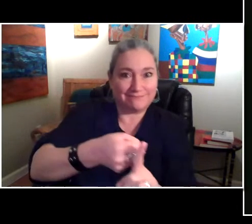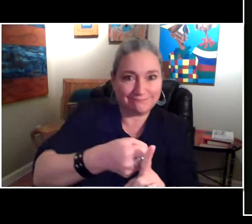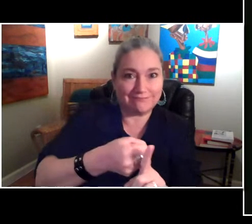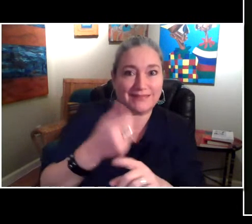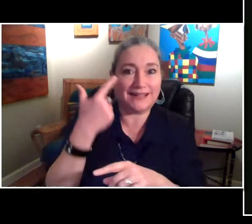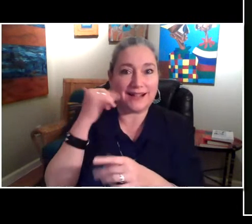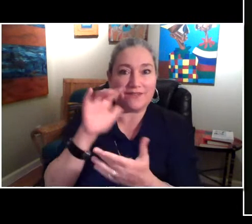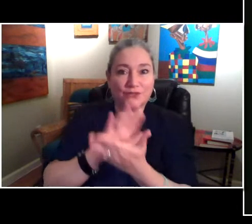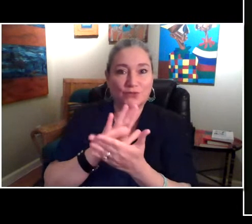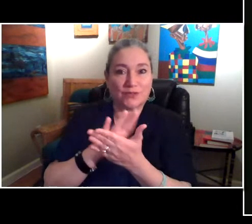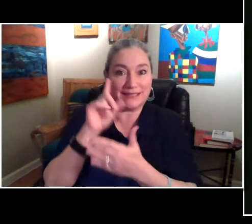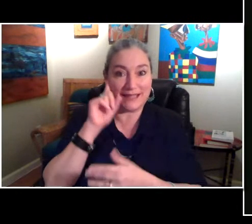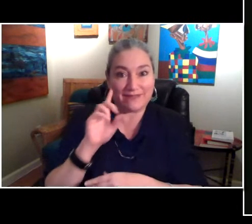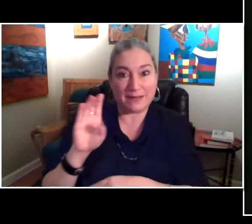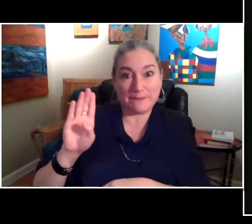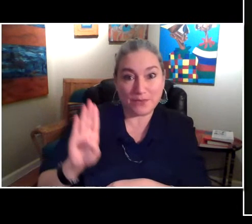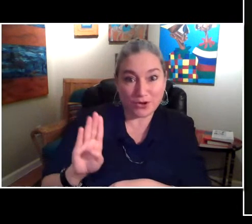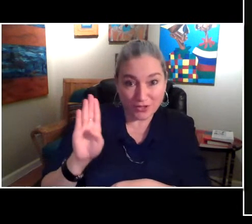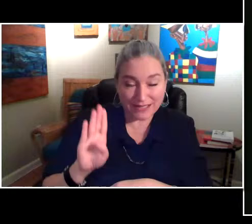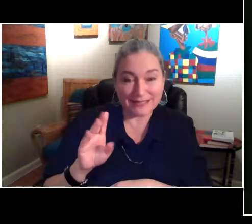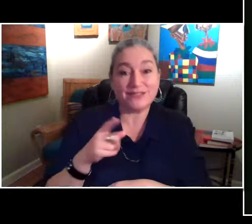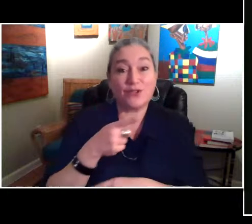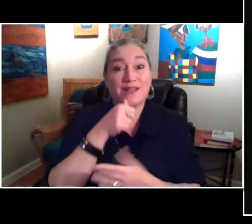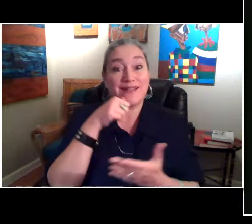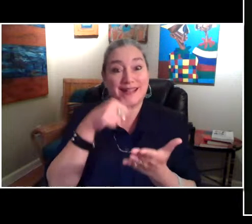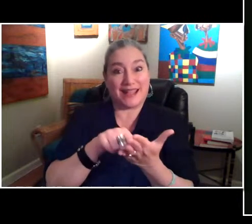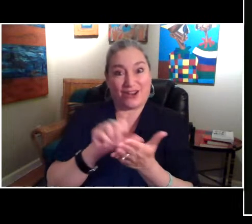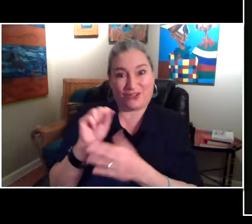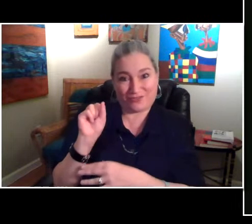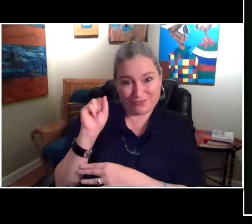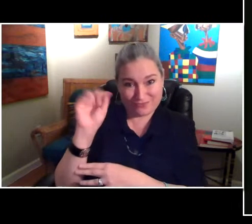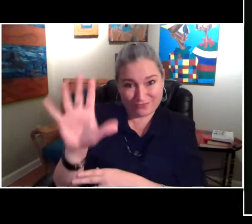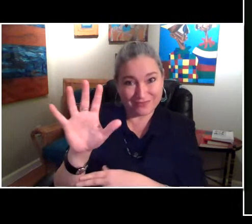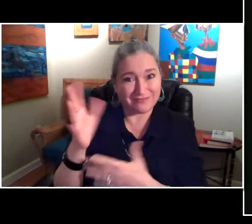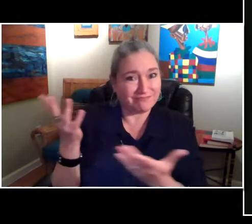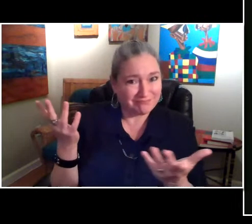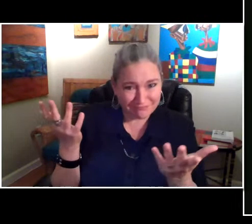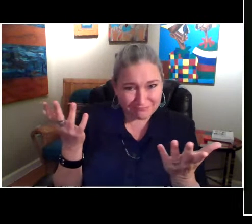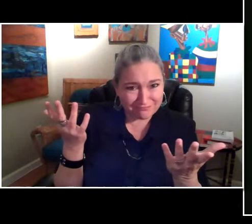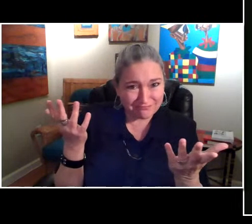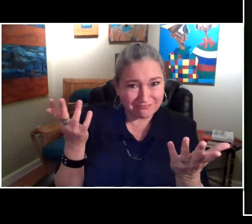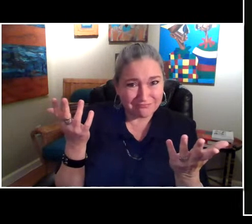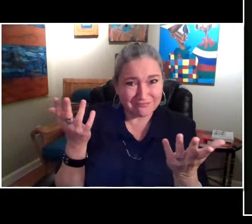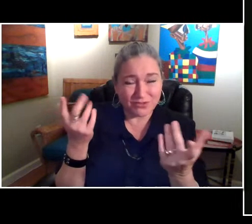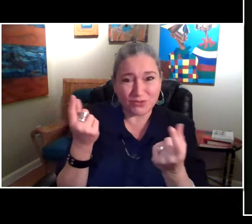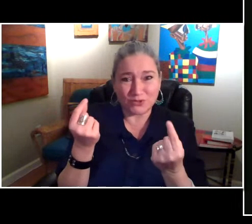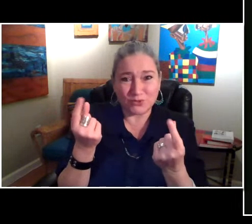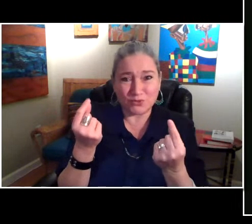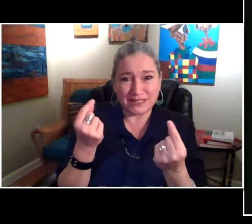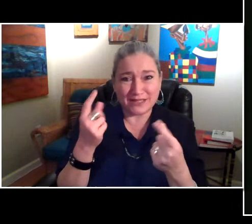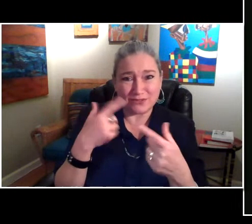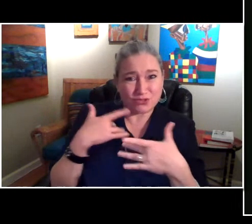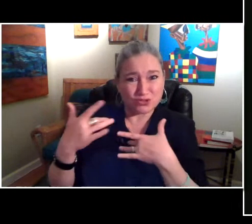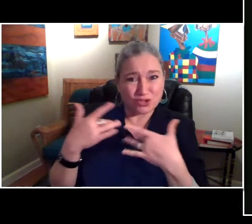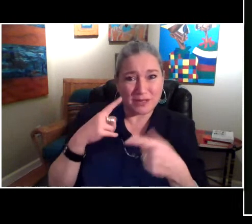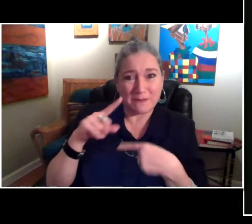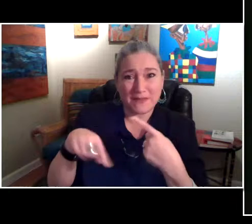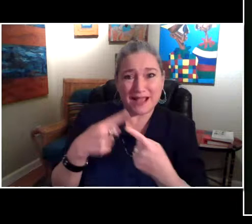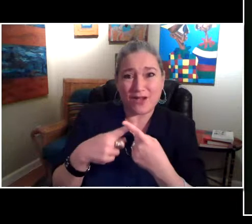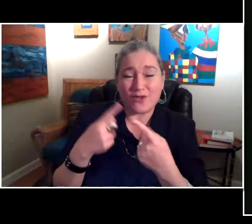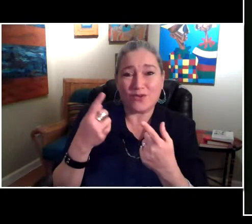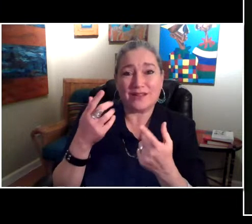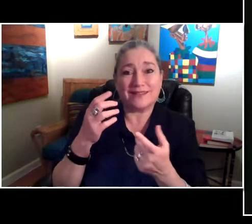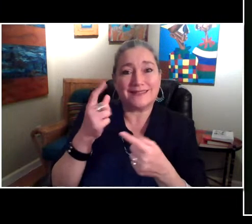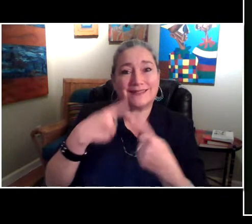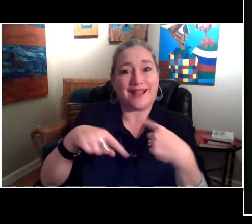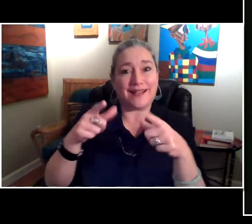and approach of oral-only education had proliferated and expanded to the point of reaching the School for the Deaf in Berkeley. So